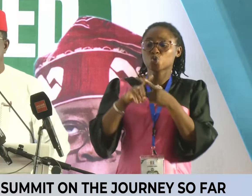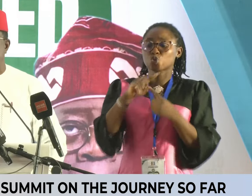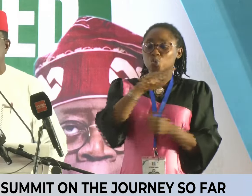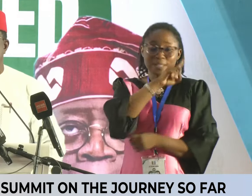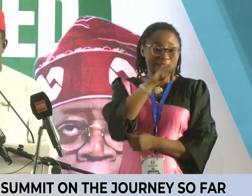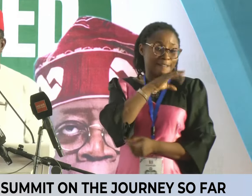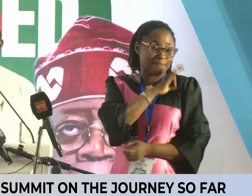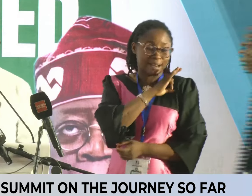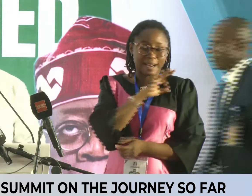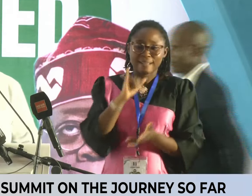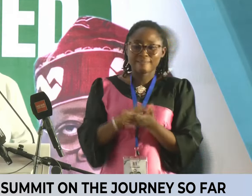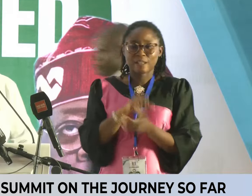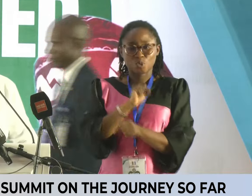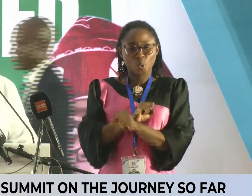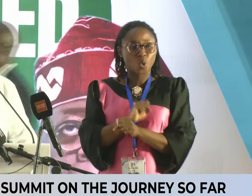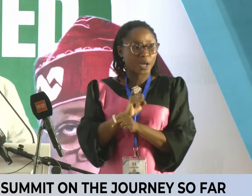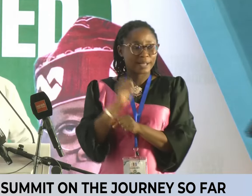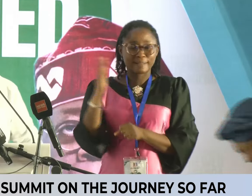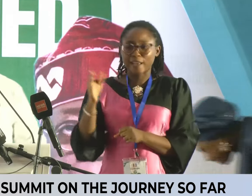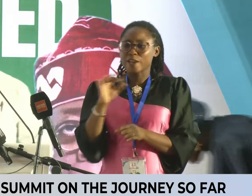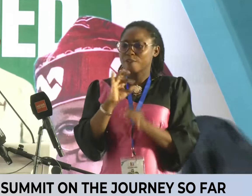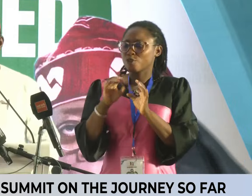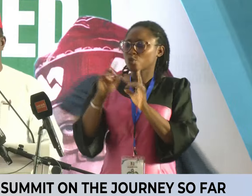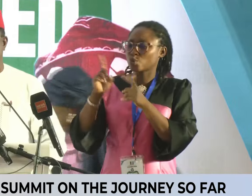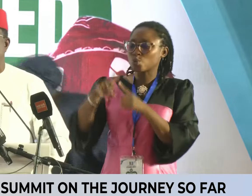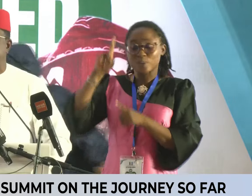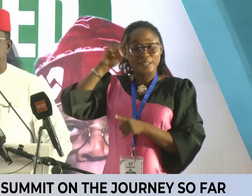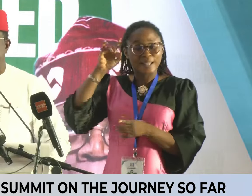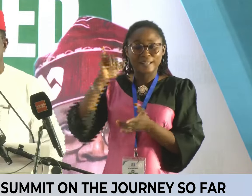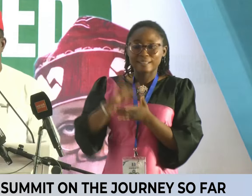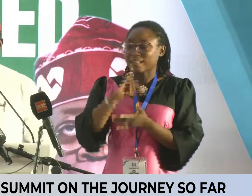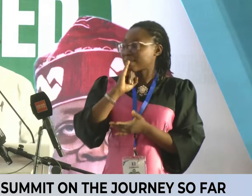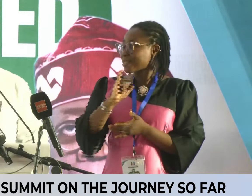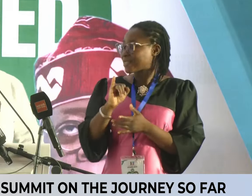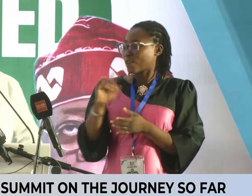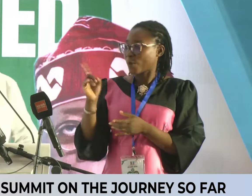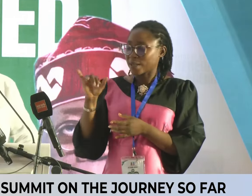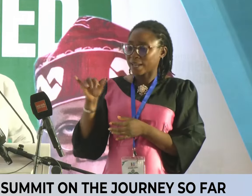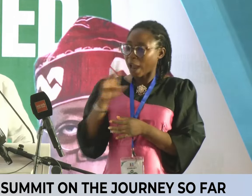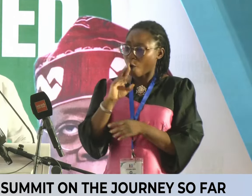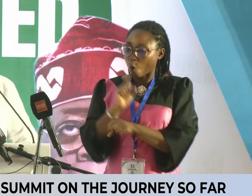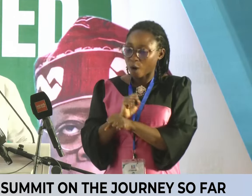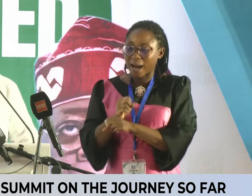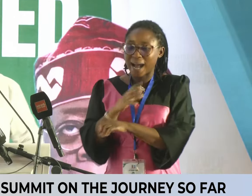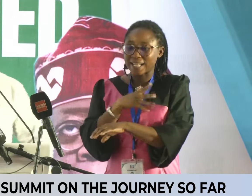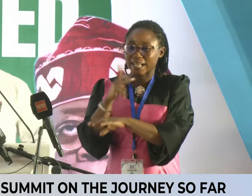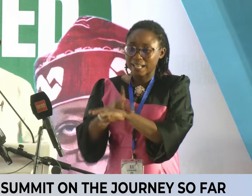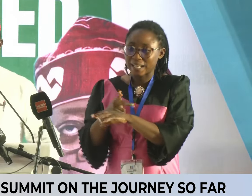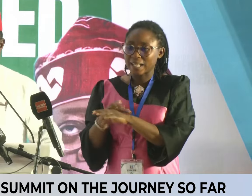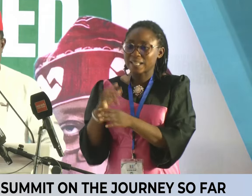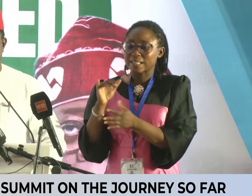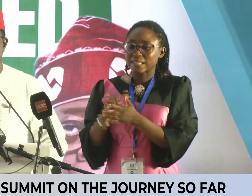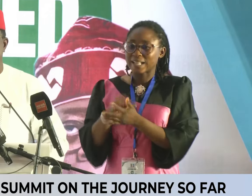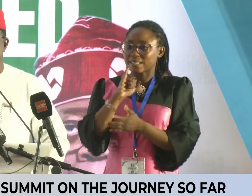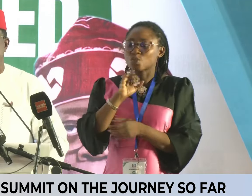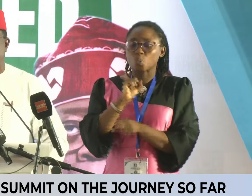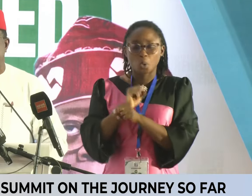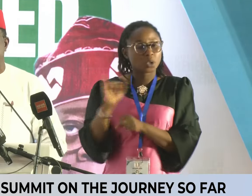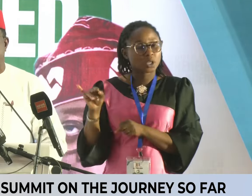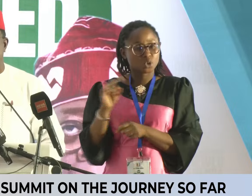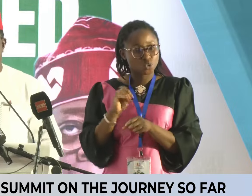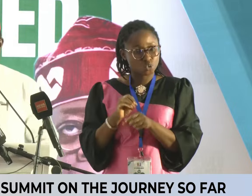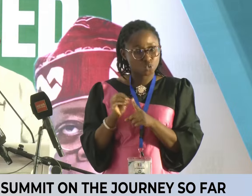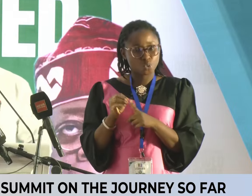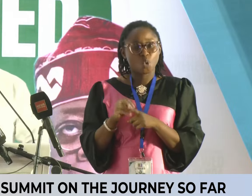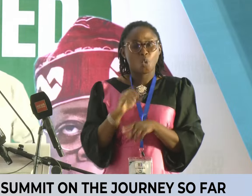that's Setraco that is working. You get to Katsina, that is tractor, and you get to Kaduna, and that is mother cart. Work